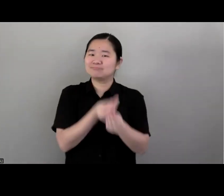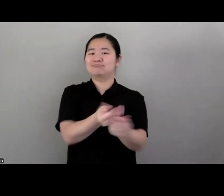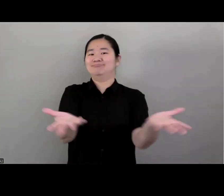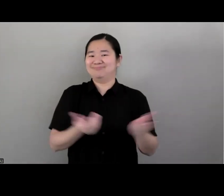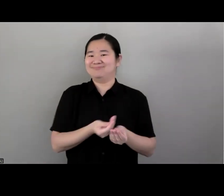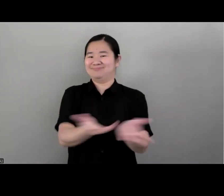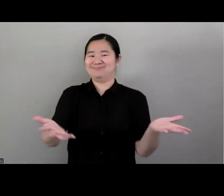Futures.